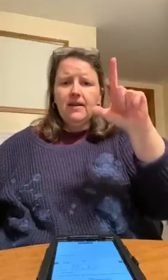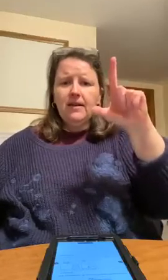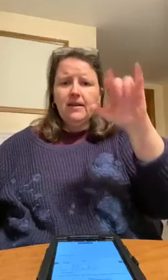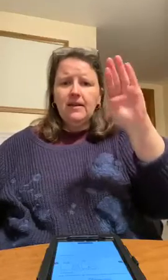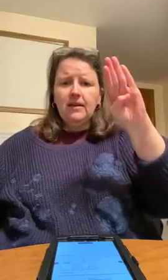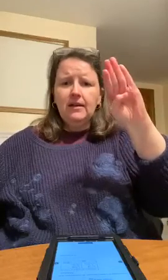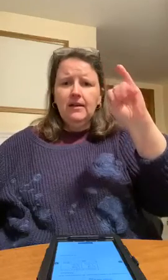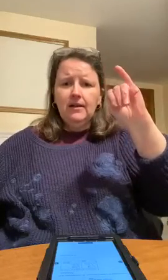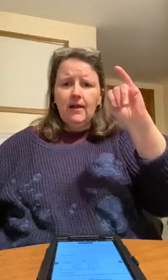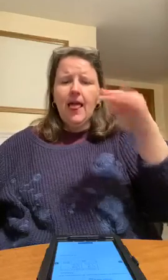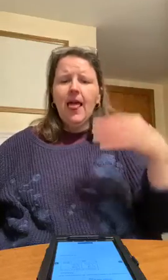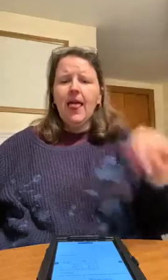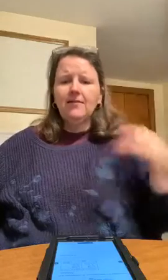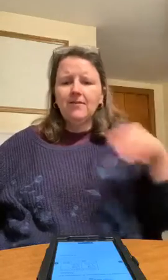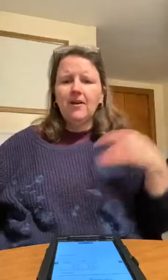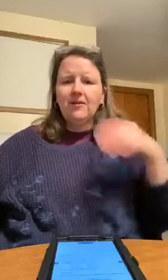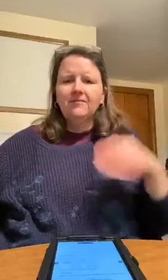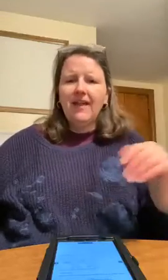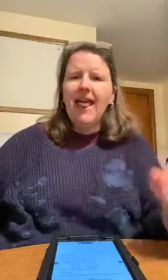Free. Sorry.